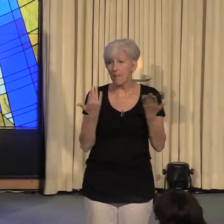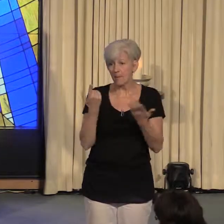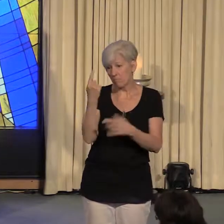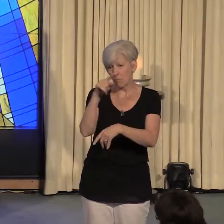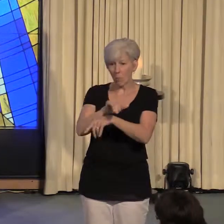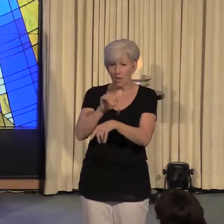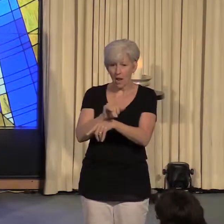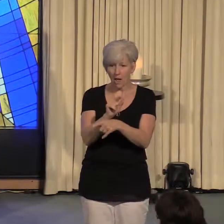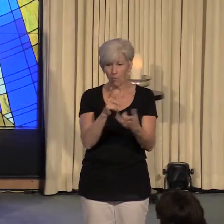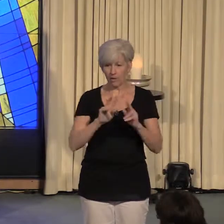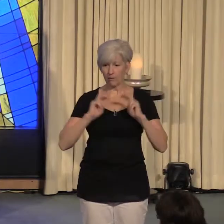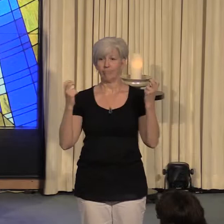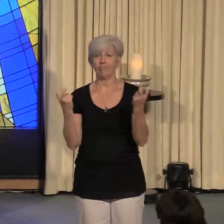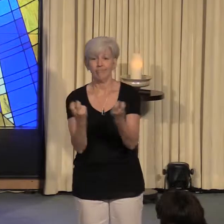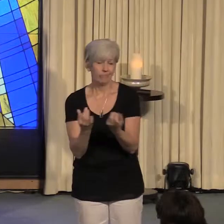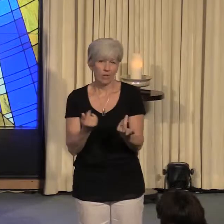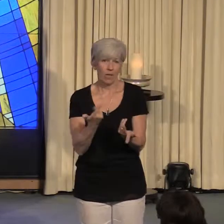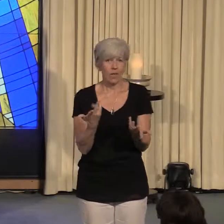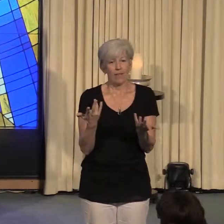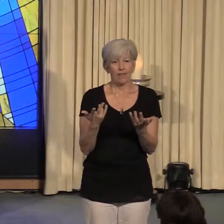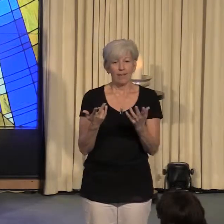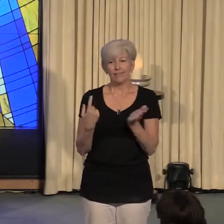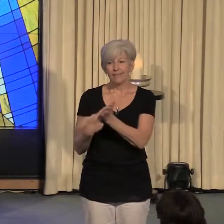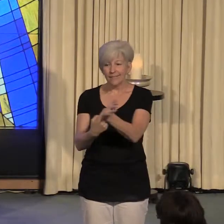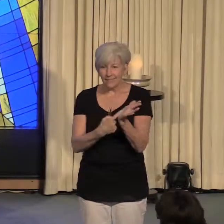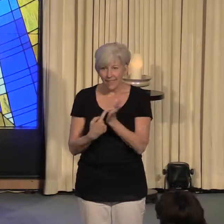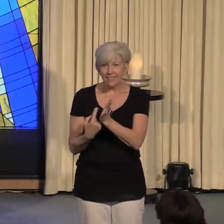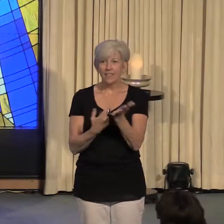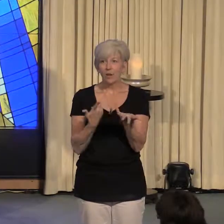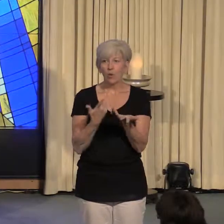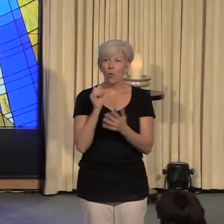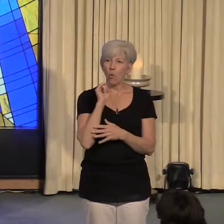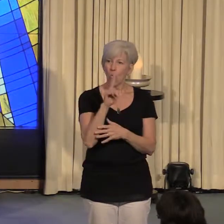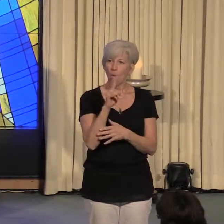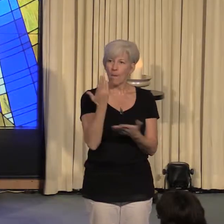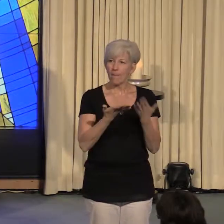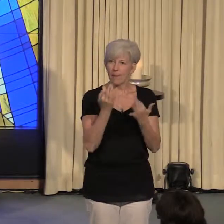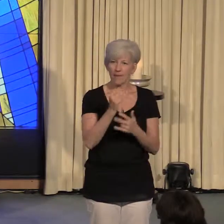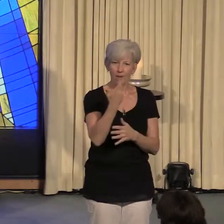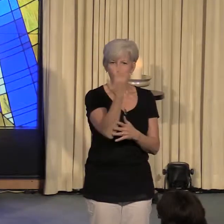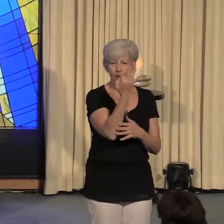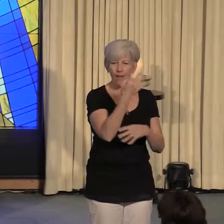or, some Friday at lunch when we're doing metaphysical musings with the minister.